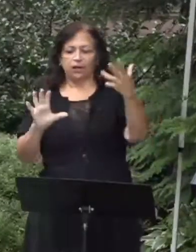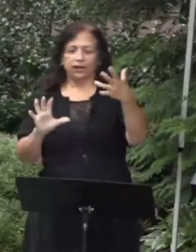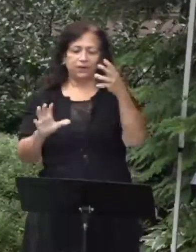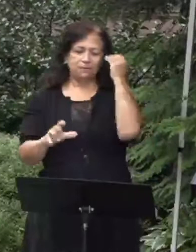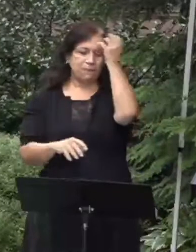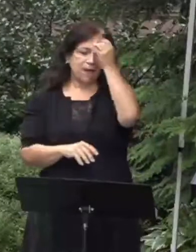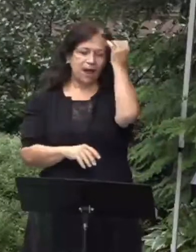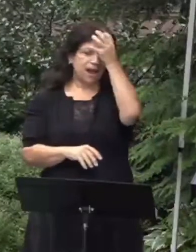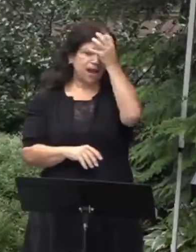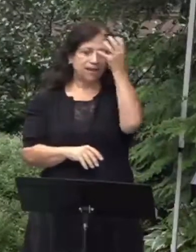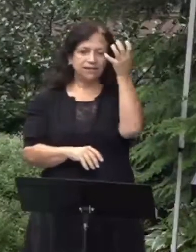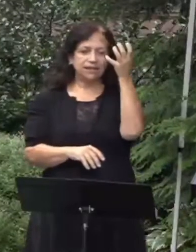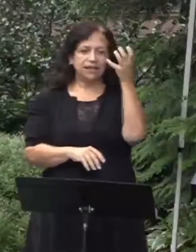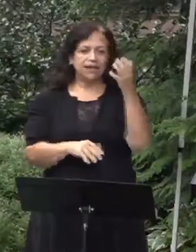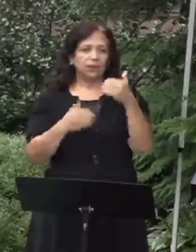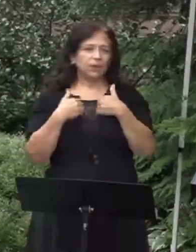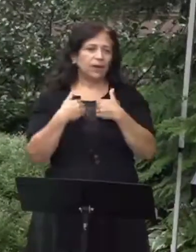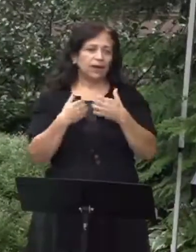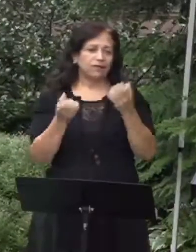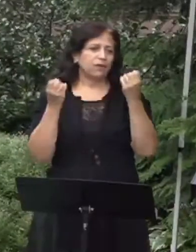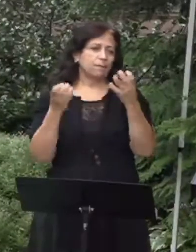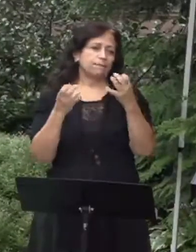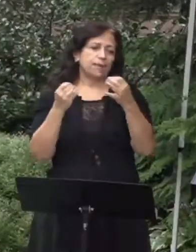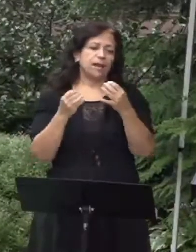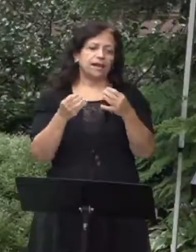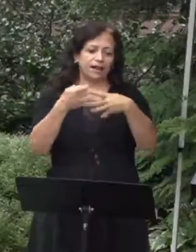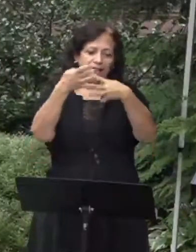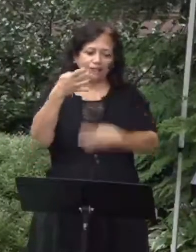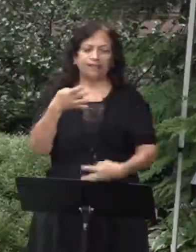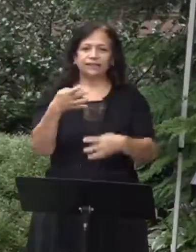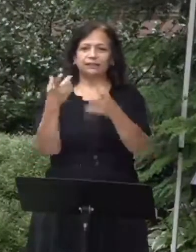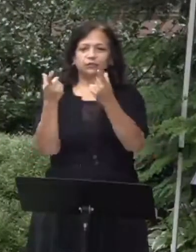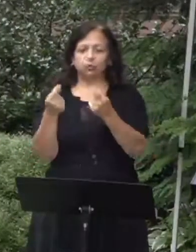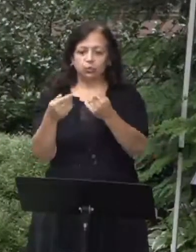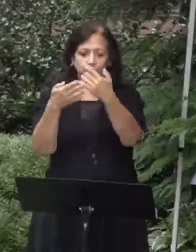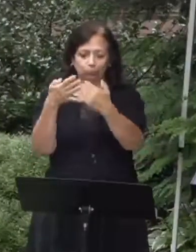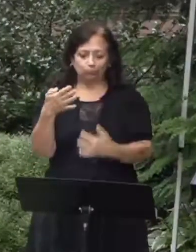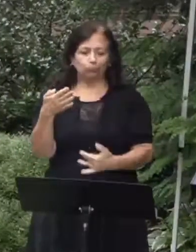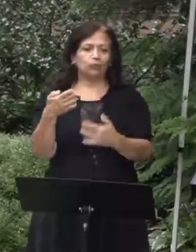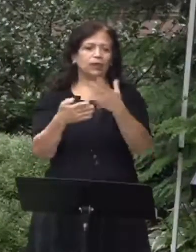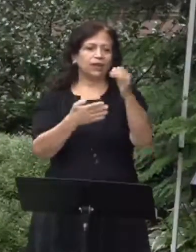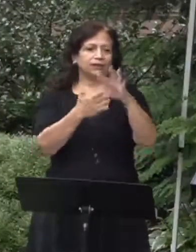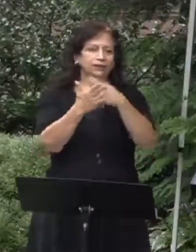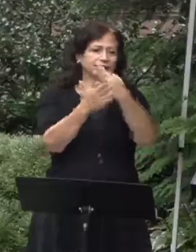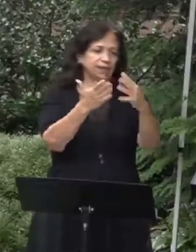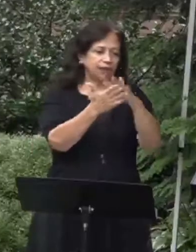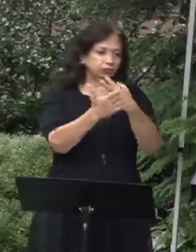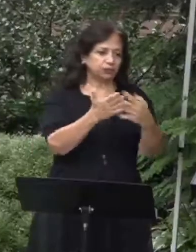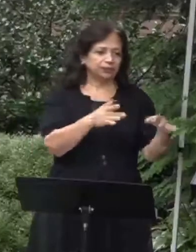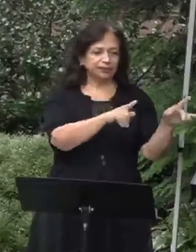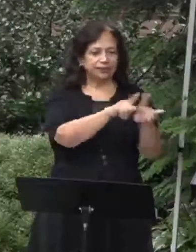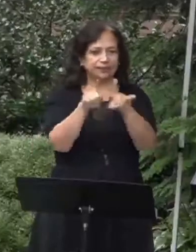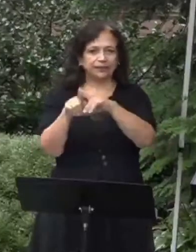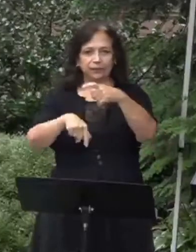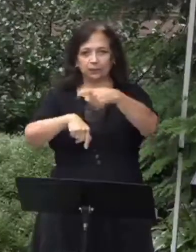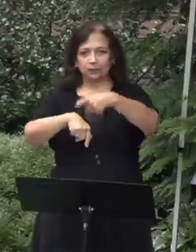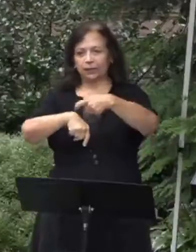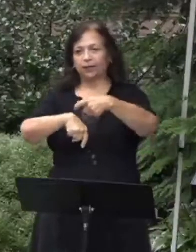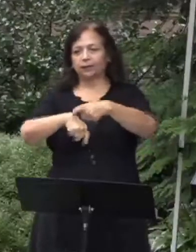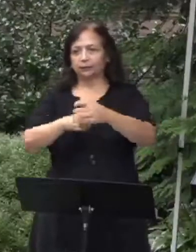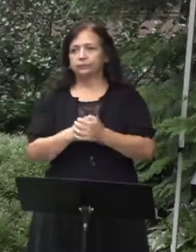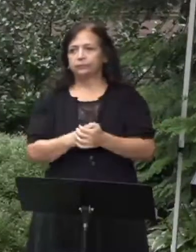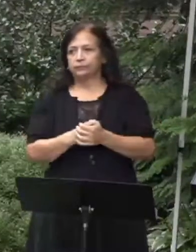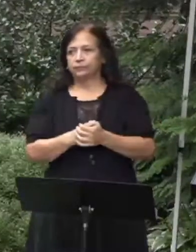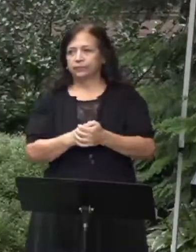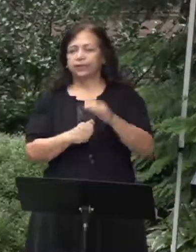minds, who carry many to-do lists and multiple schedules at the same time.